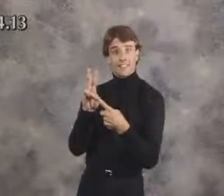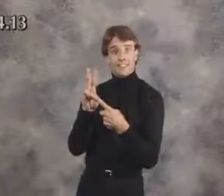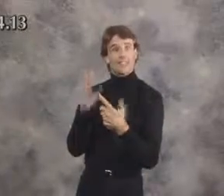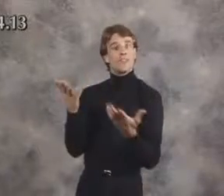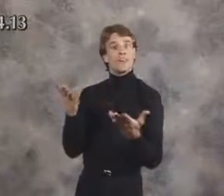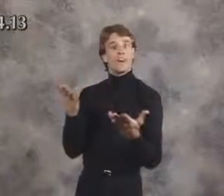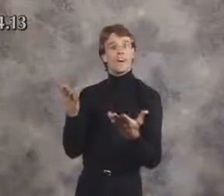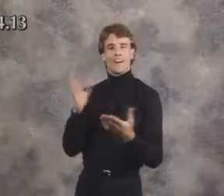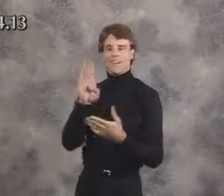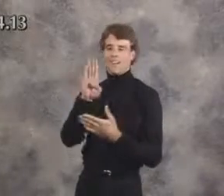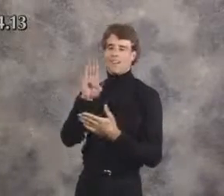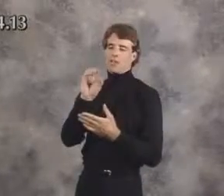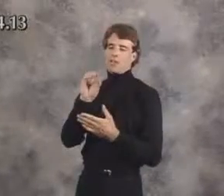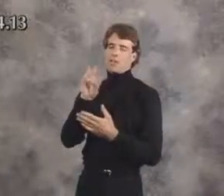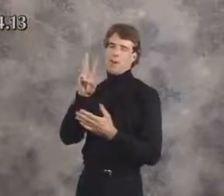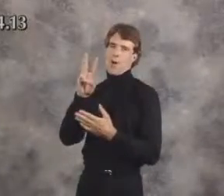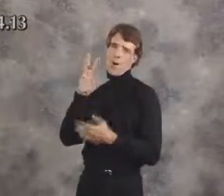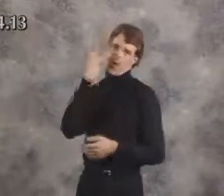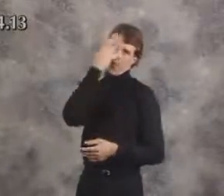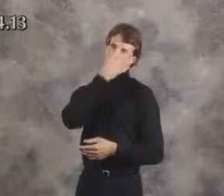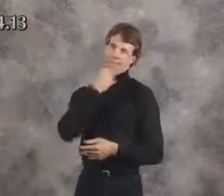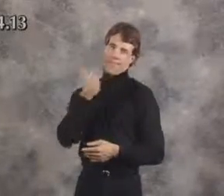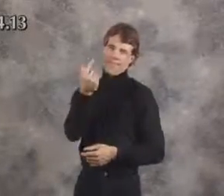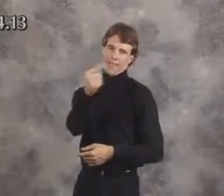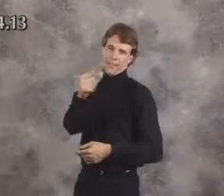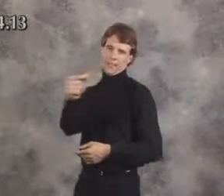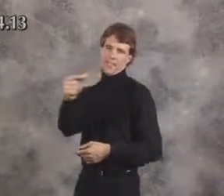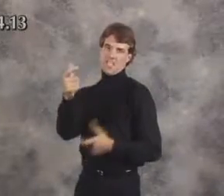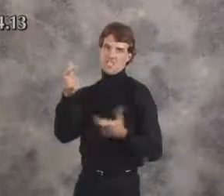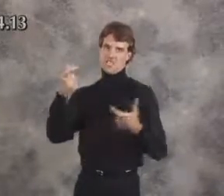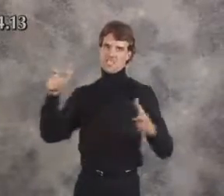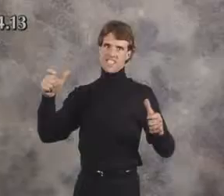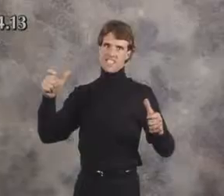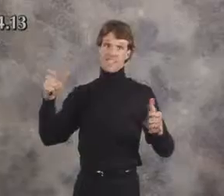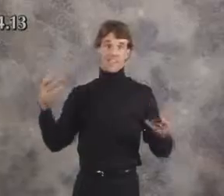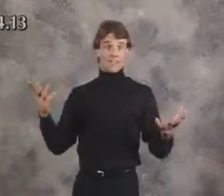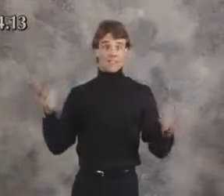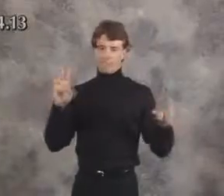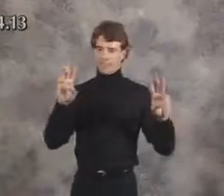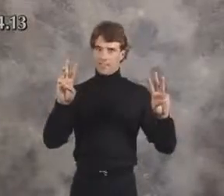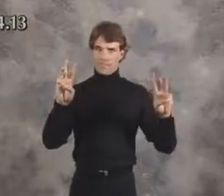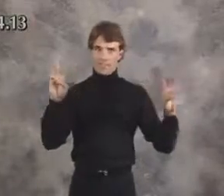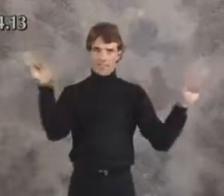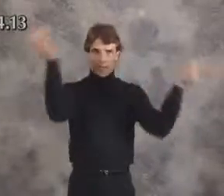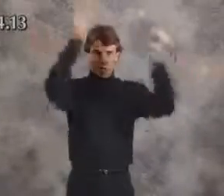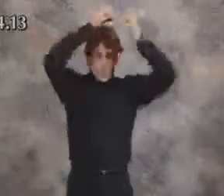6. That's a big green bow in the cashier's hair.